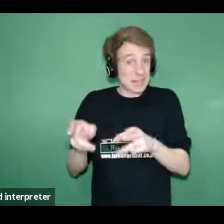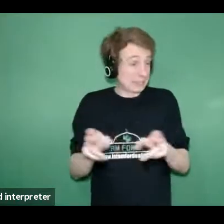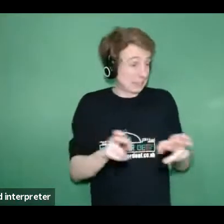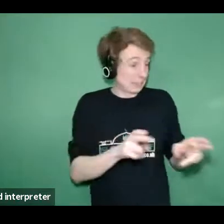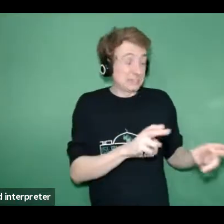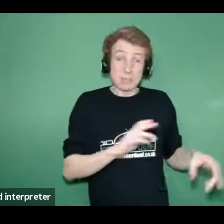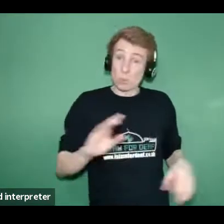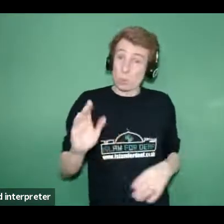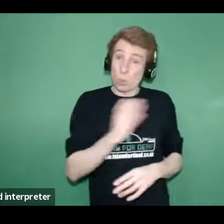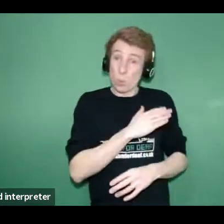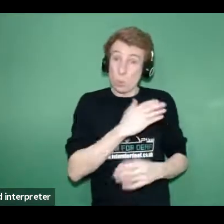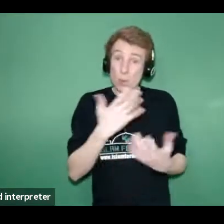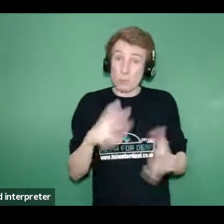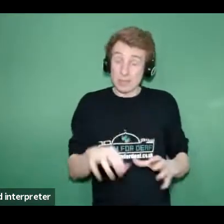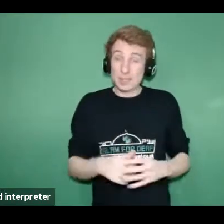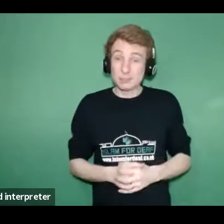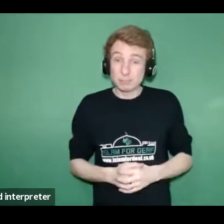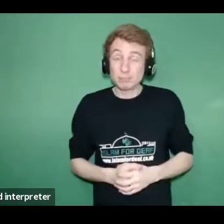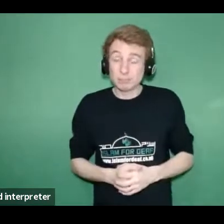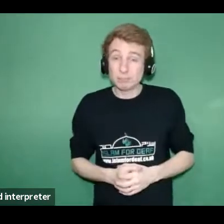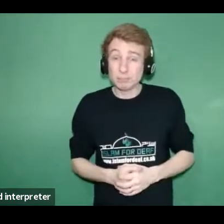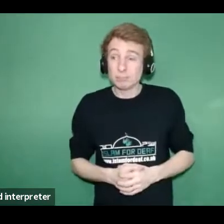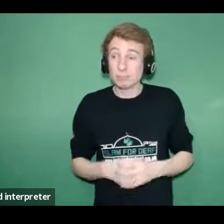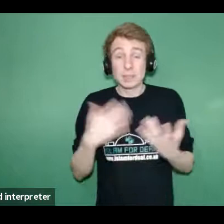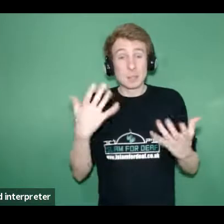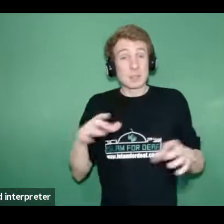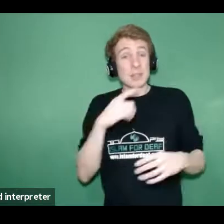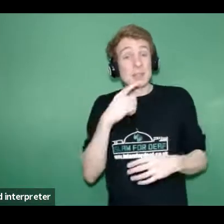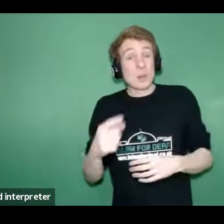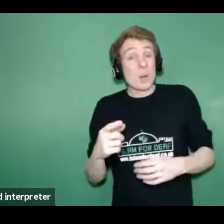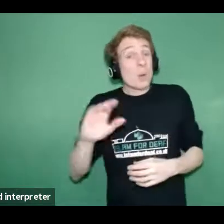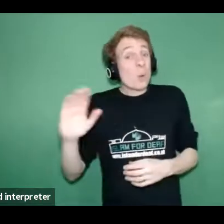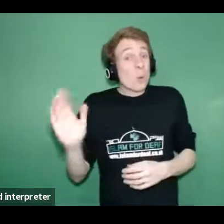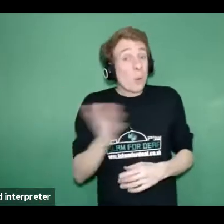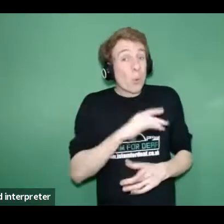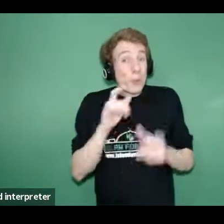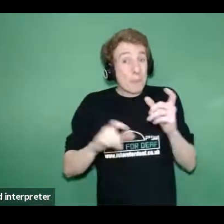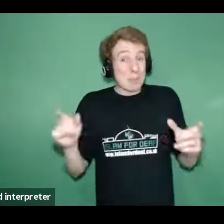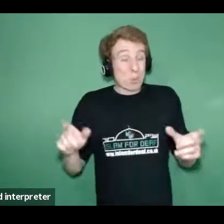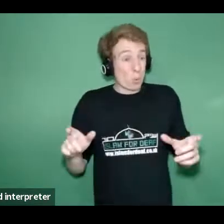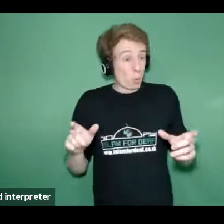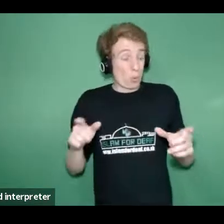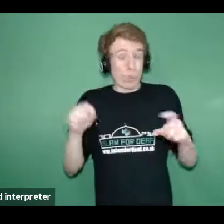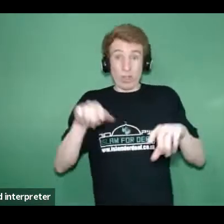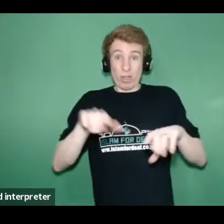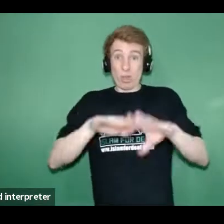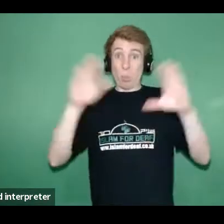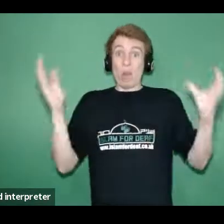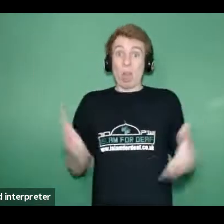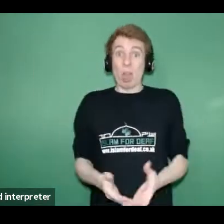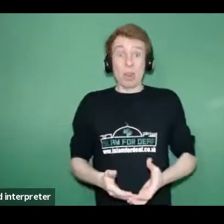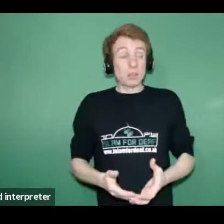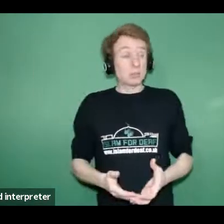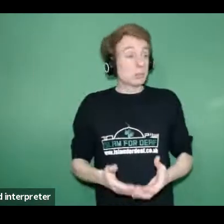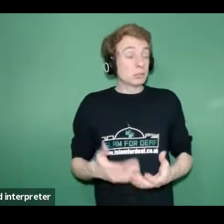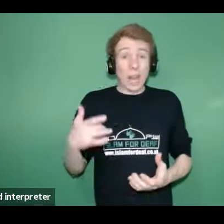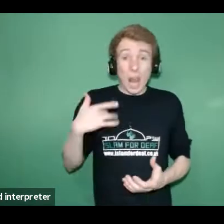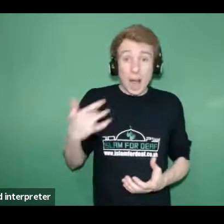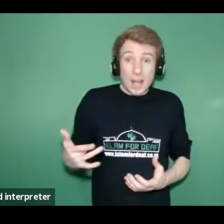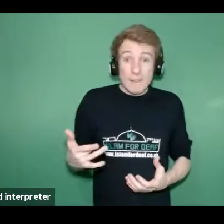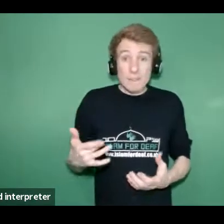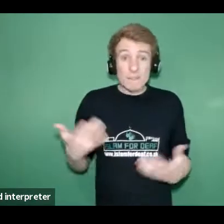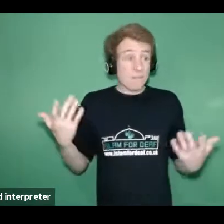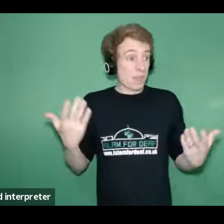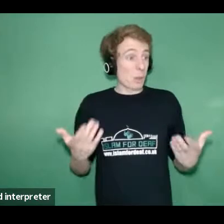everyone who is on the face of the earth, or everyone who's on the face of the earth, or everyone who is in existence,